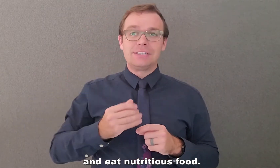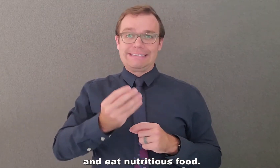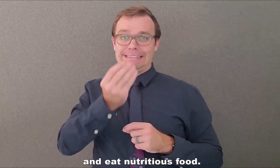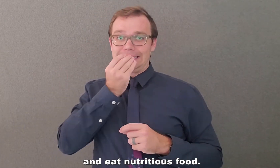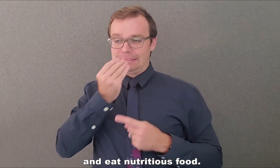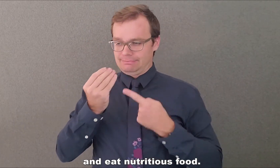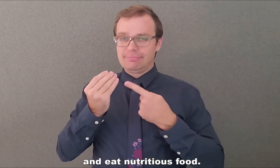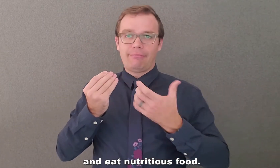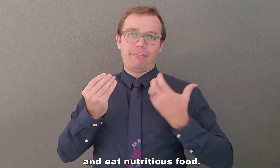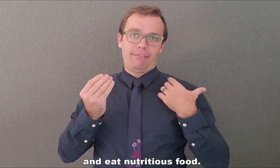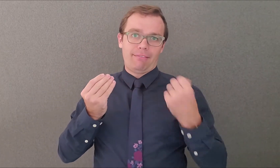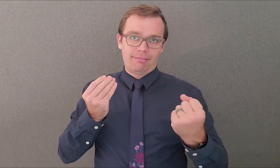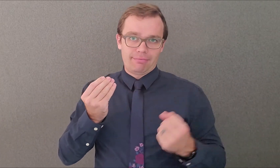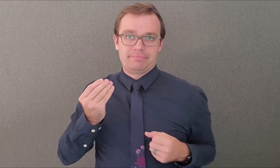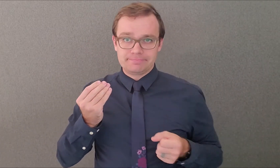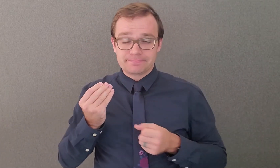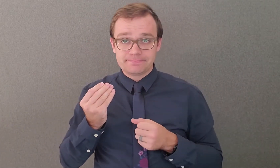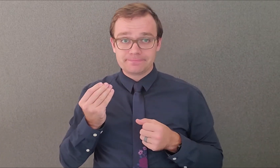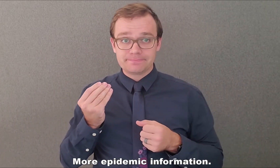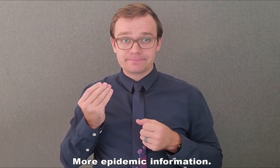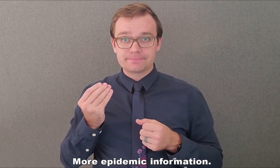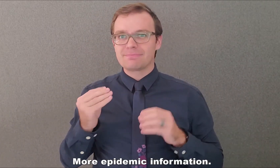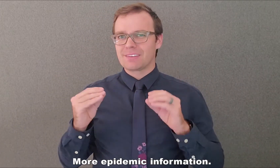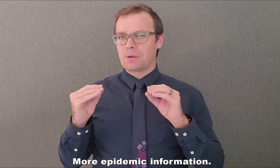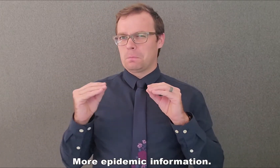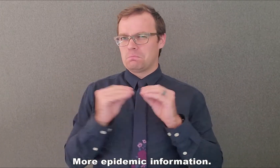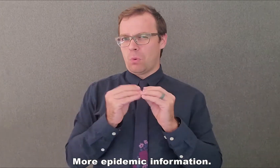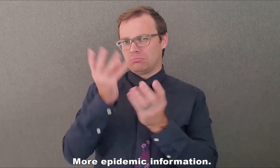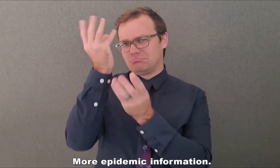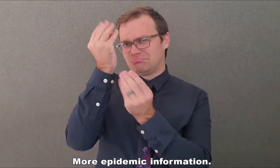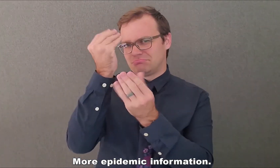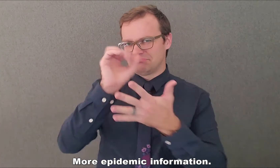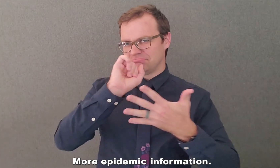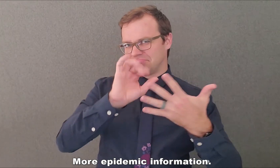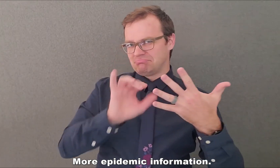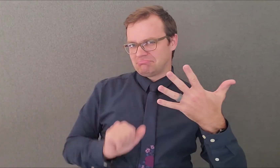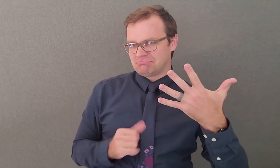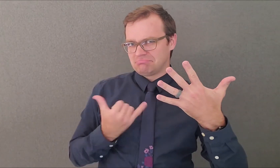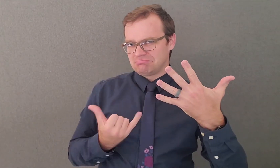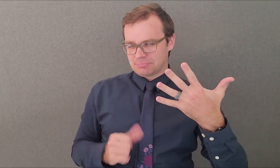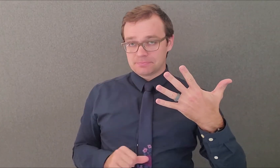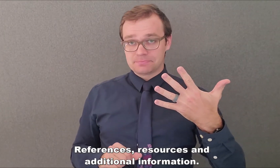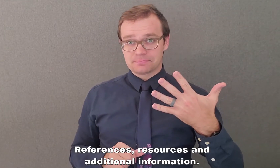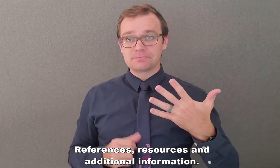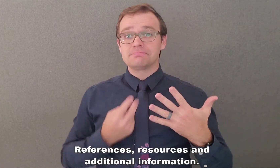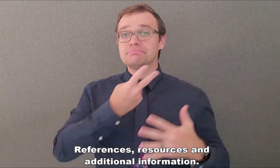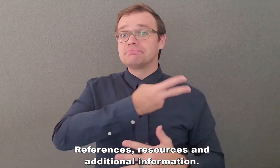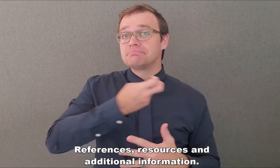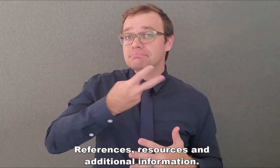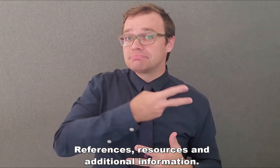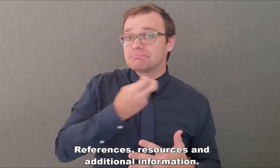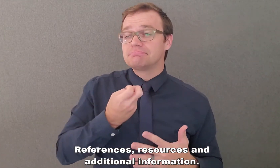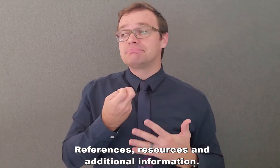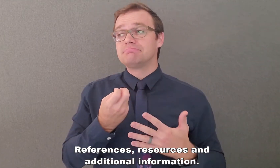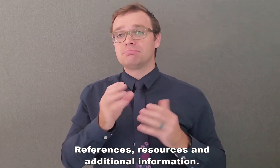nutritious food. More epidemic information. References, resources,